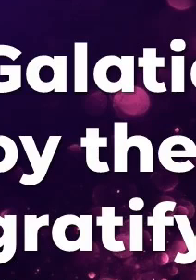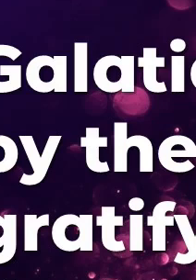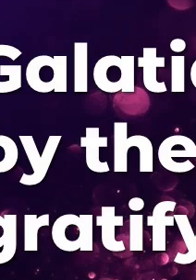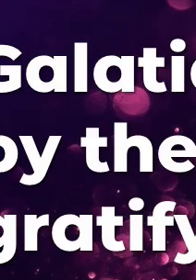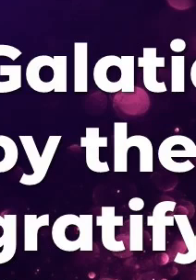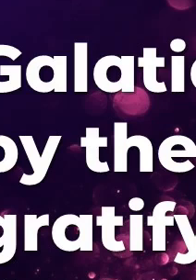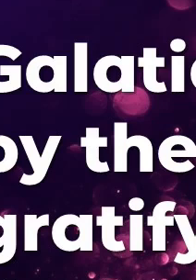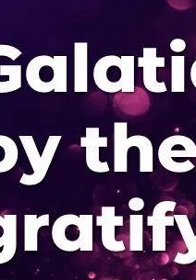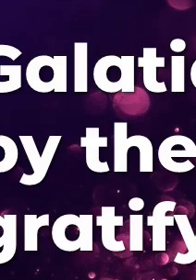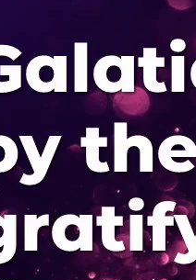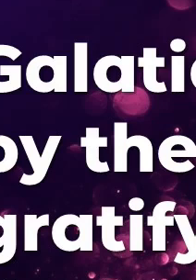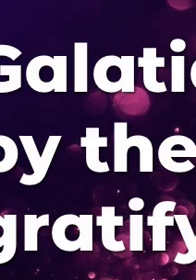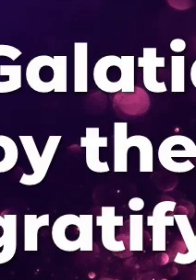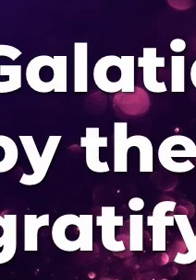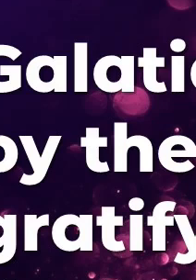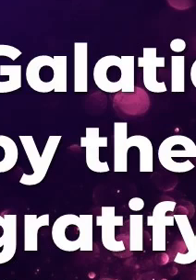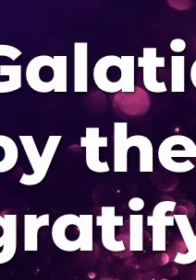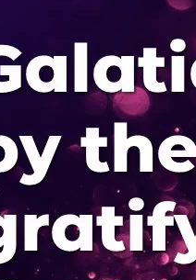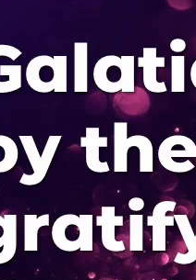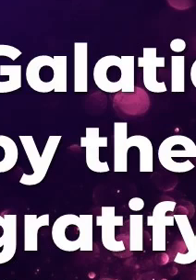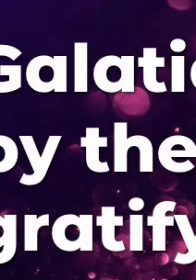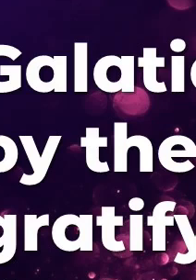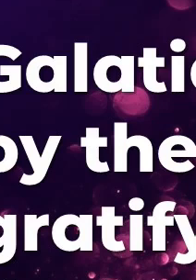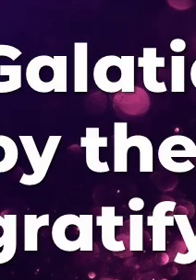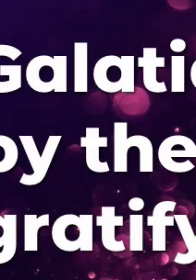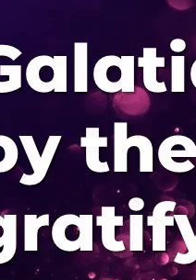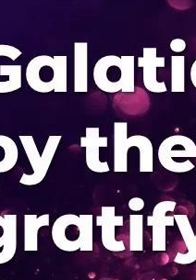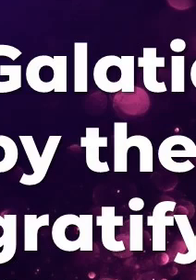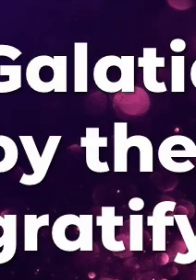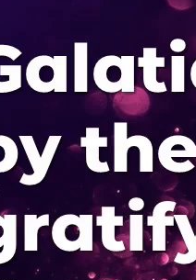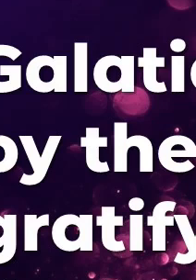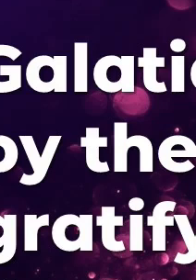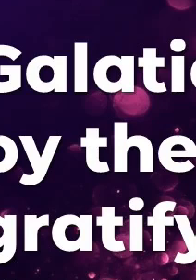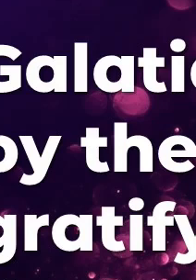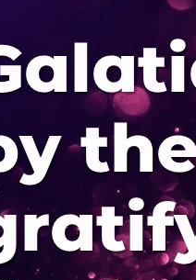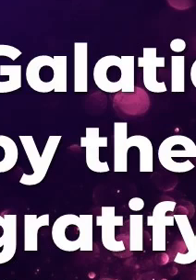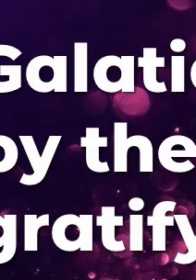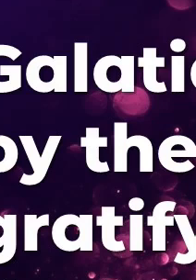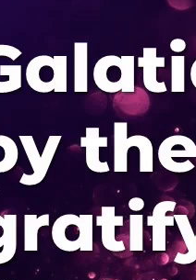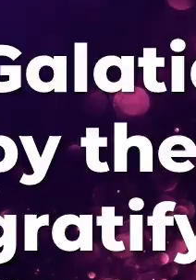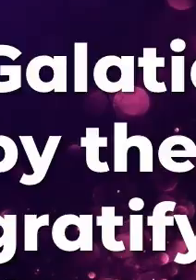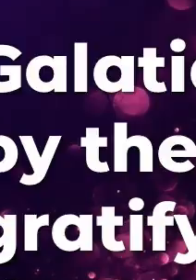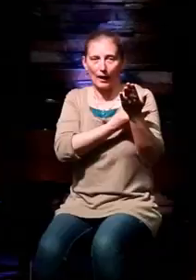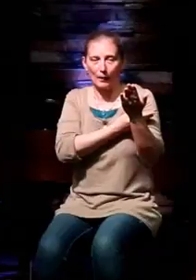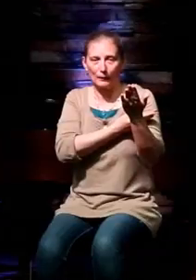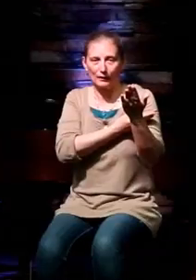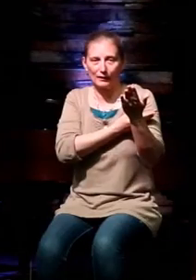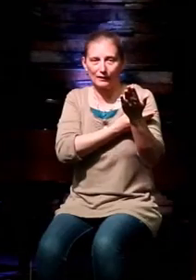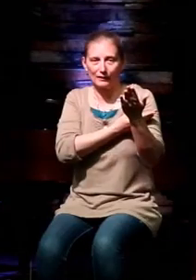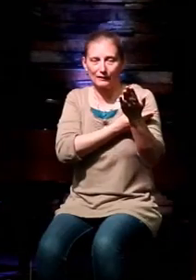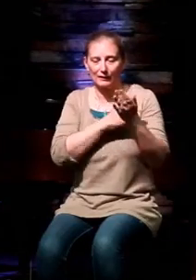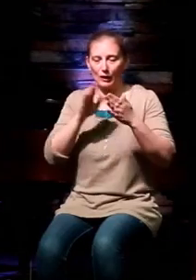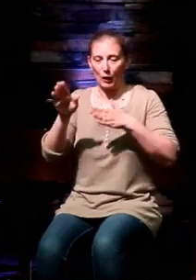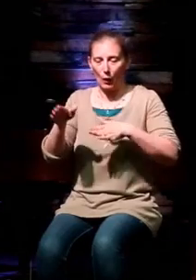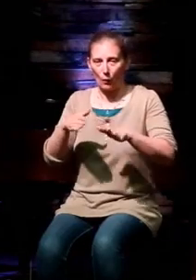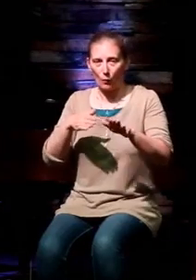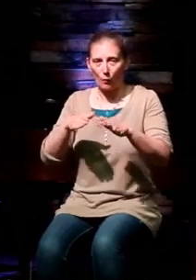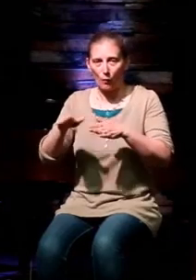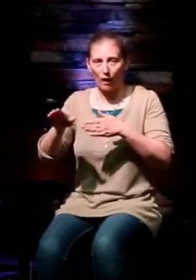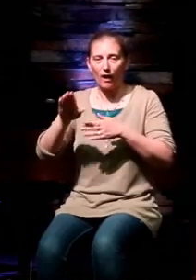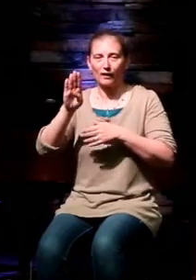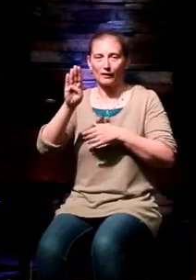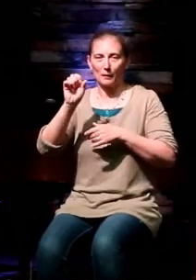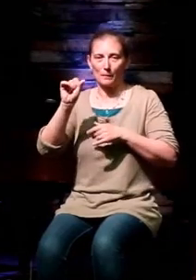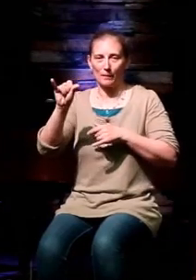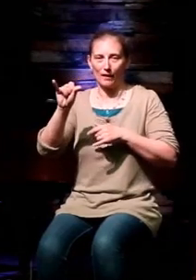5:16, "Walk by the Spirit, and you will not carry out the desire of the flesh." Walk by the Spirit, and you